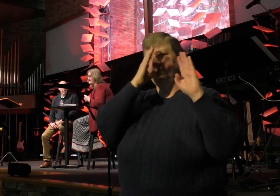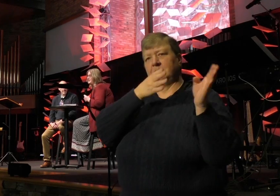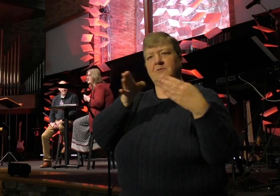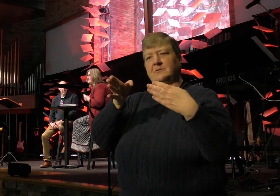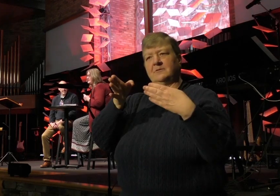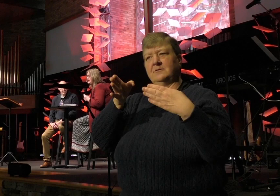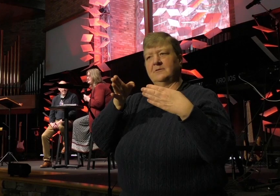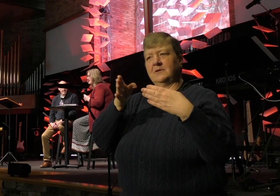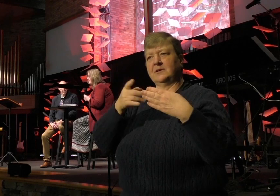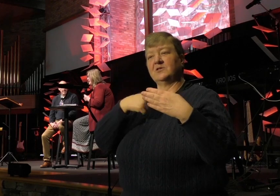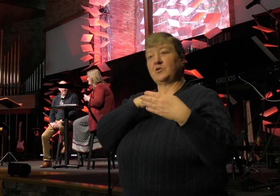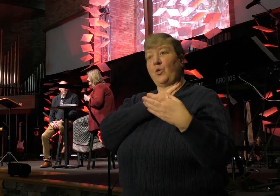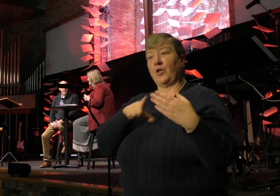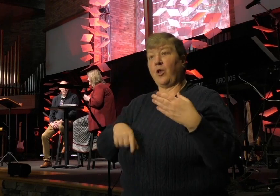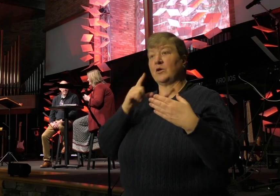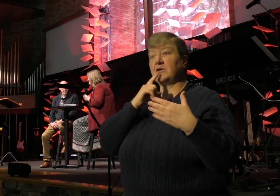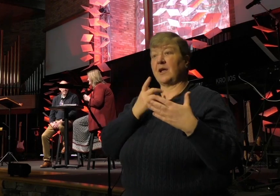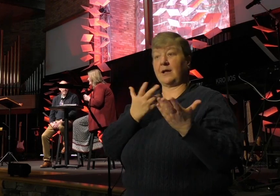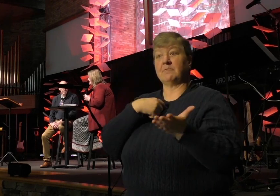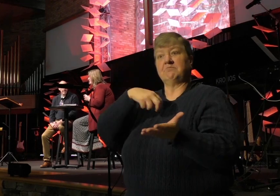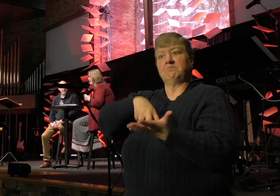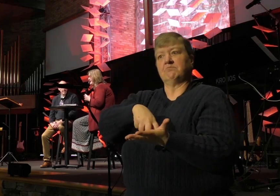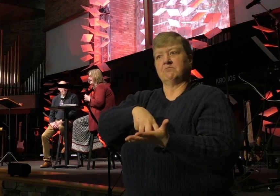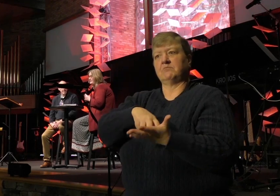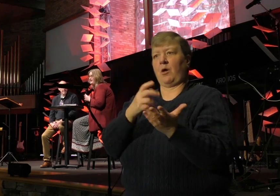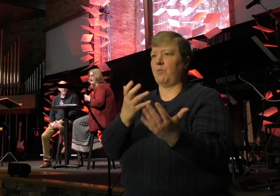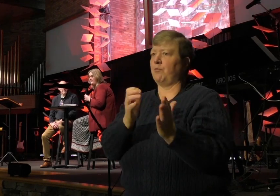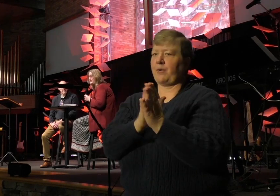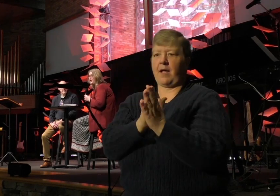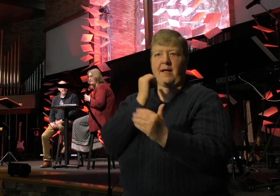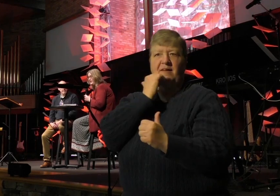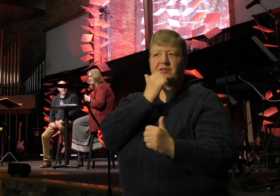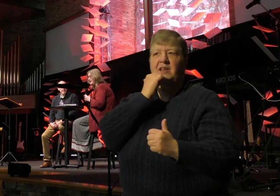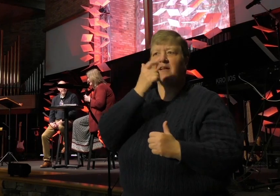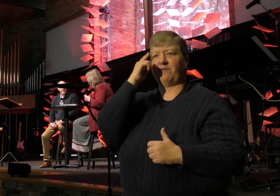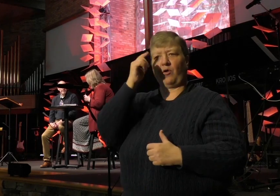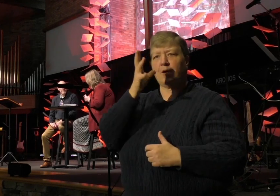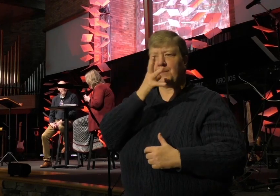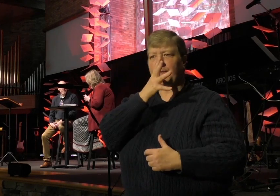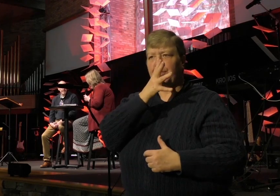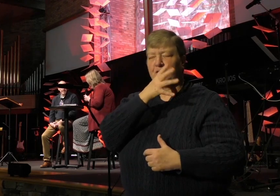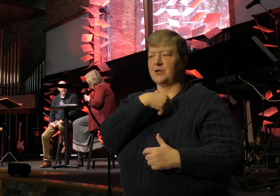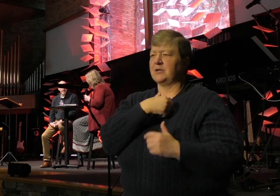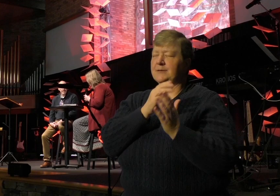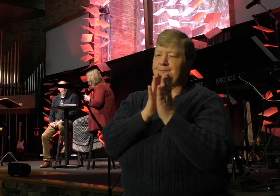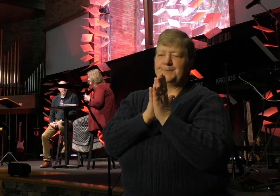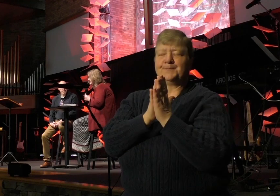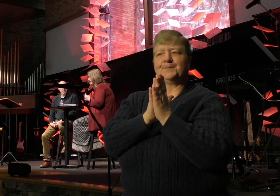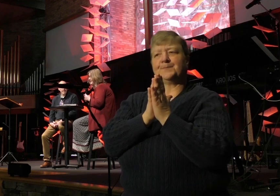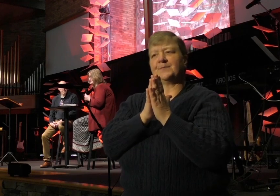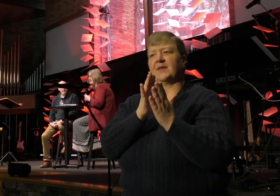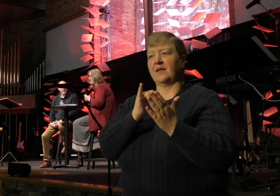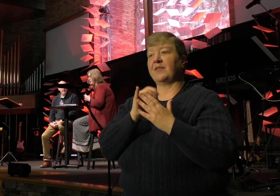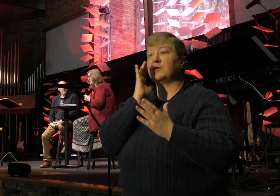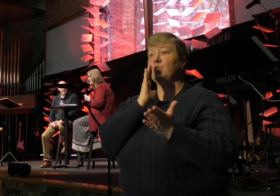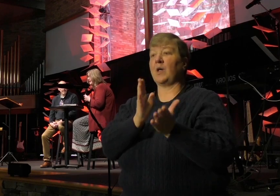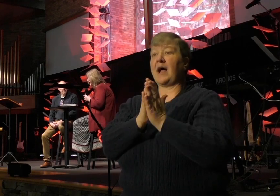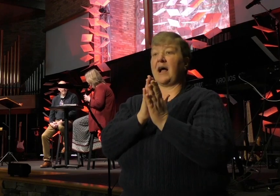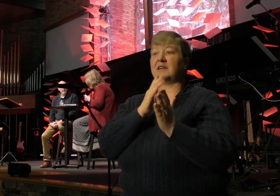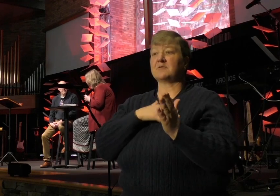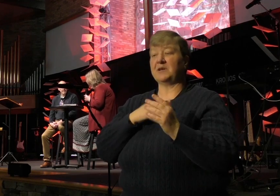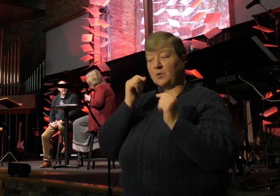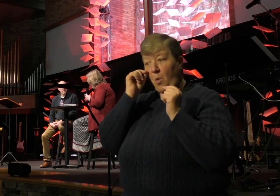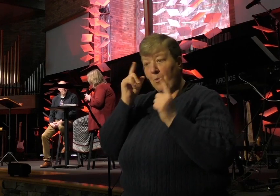the Lord really said, I want you on your knees. I want you praying every day for your mother, and I'm praying that you will ask me to open